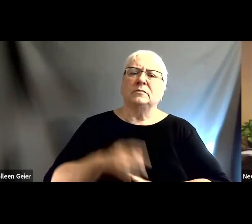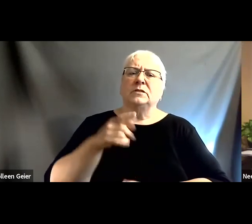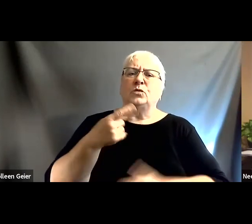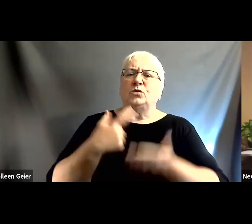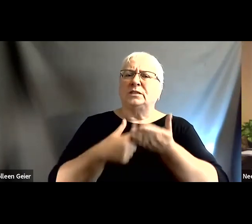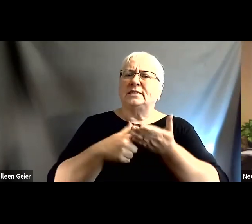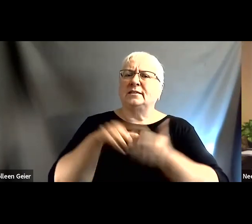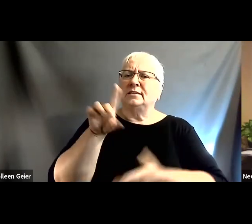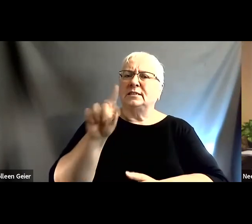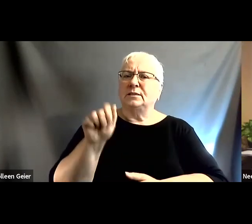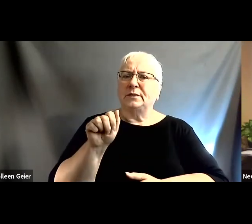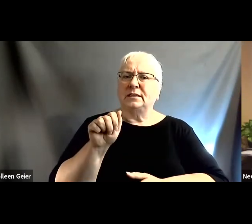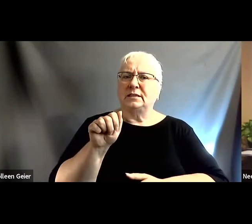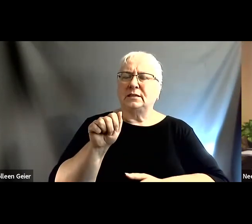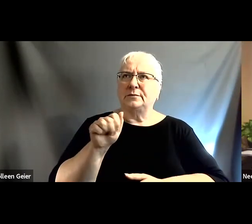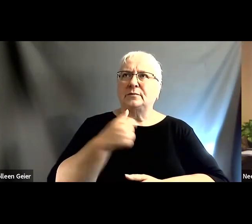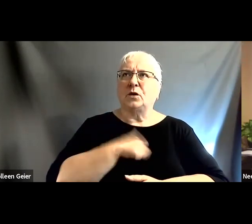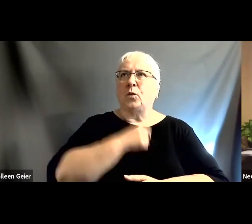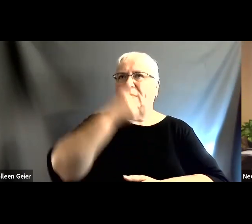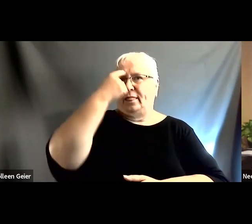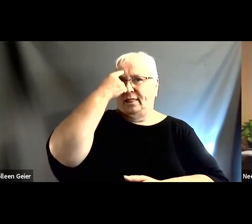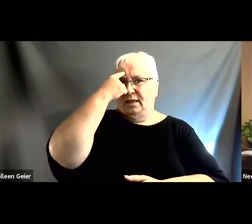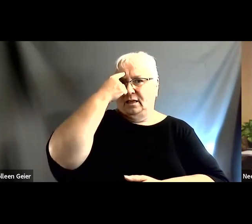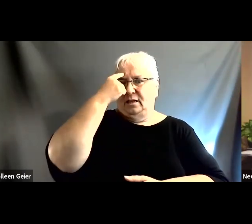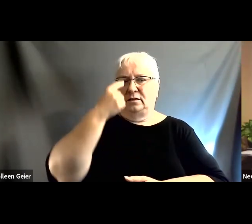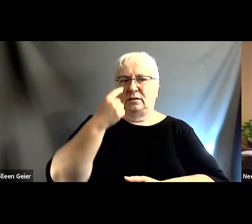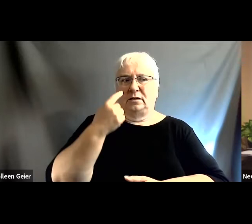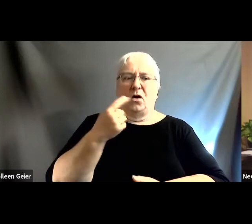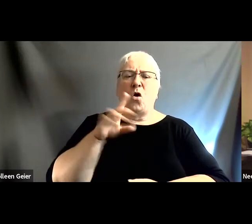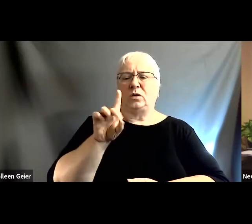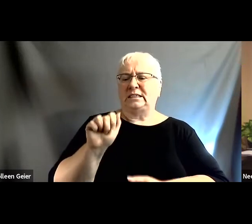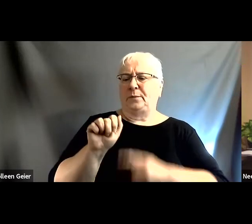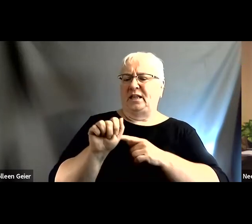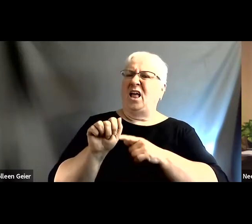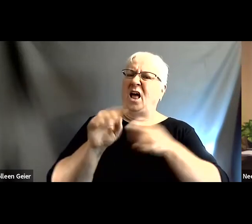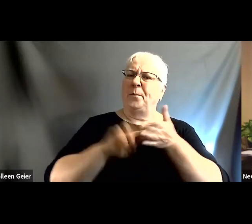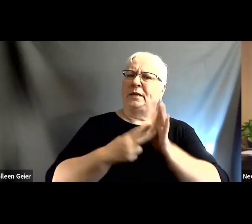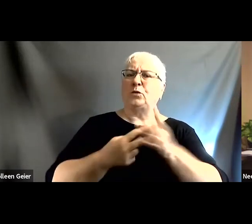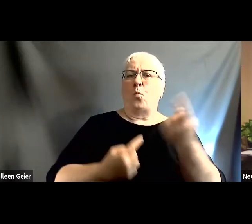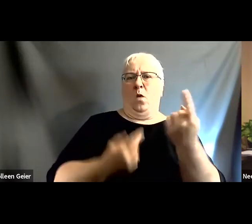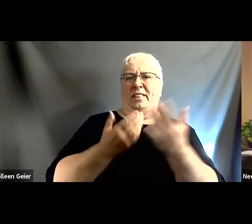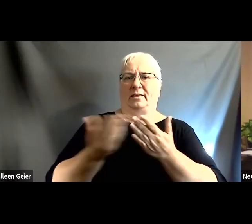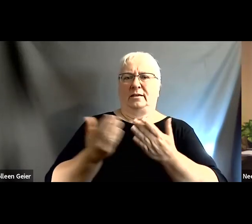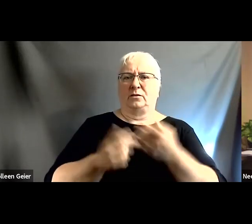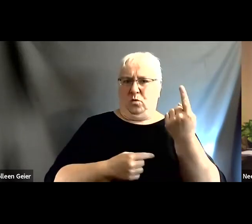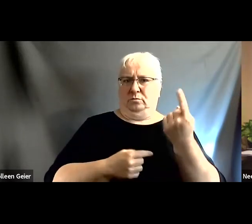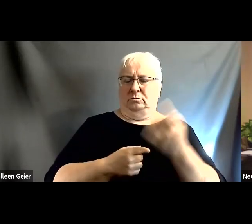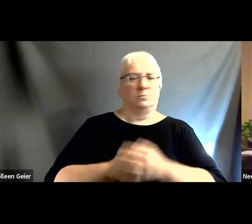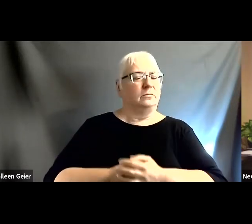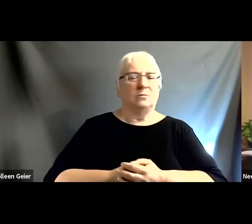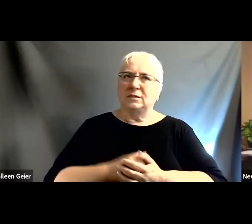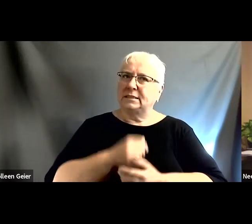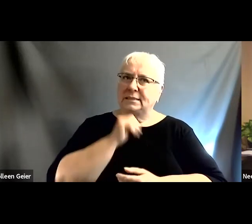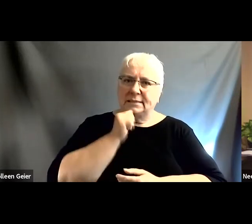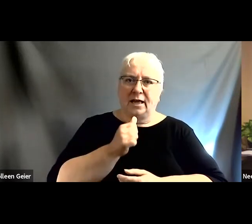is that we think of disability as a singular condition, but it is not. It lives in